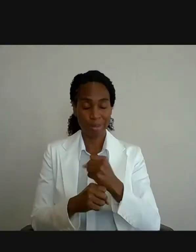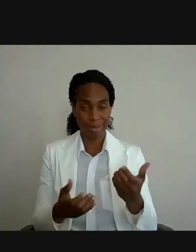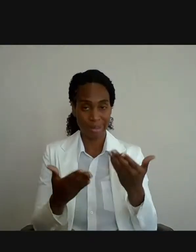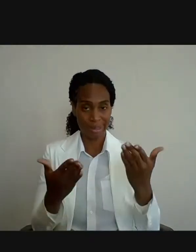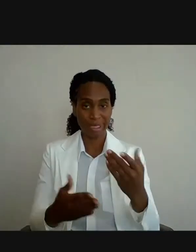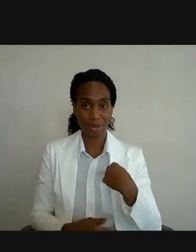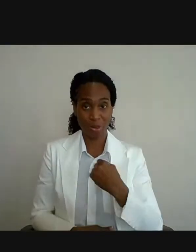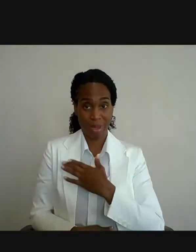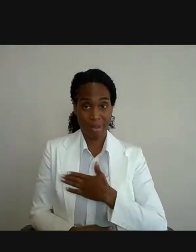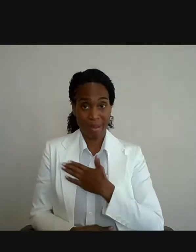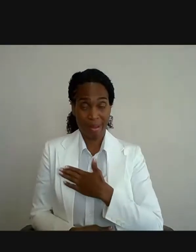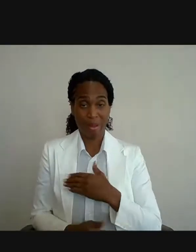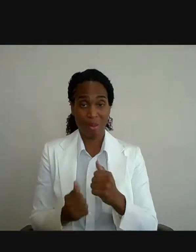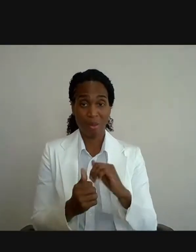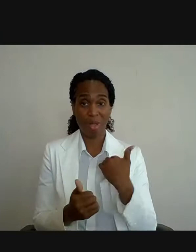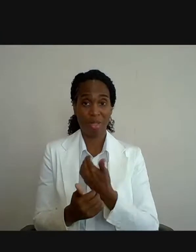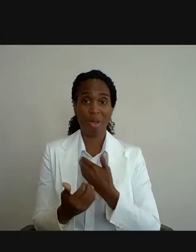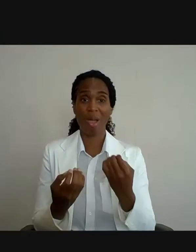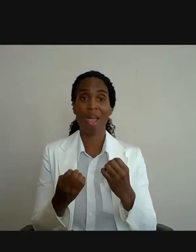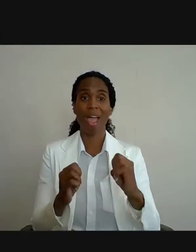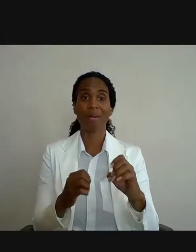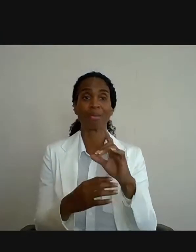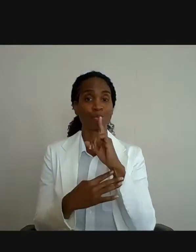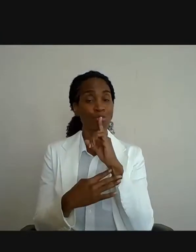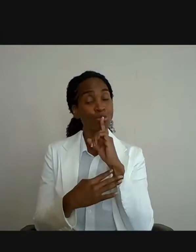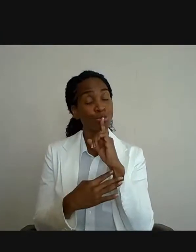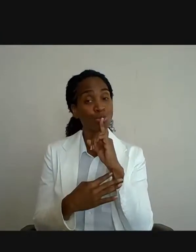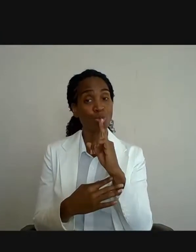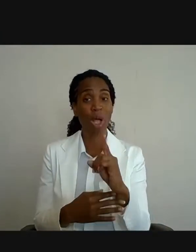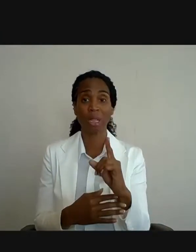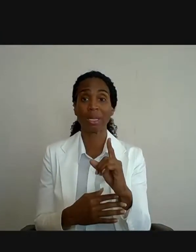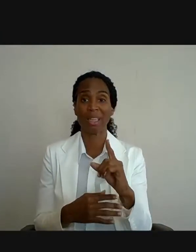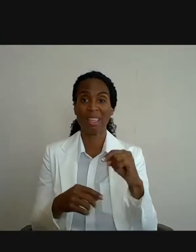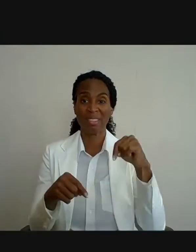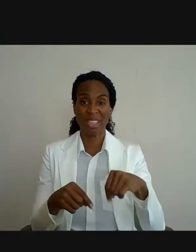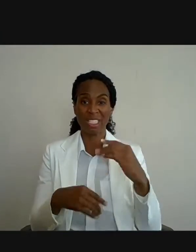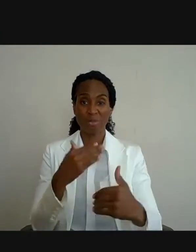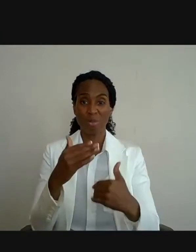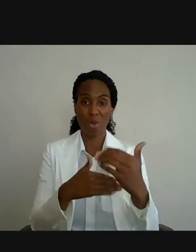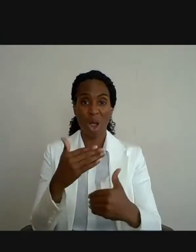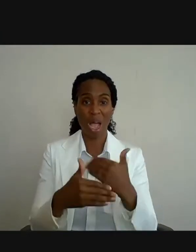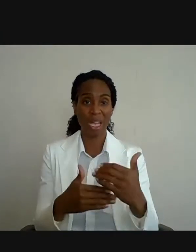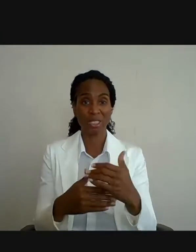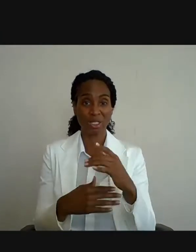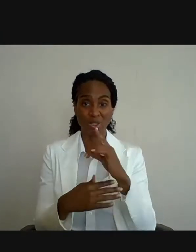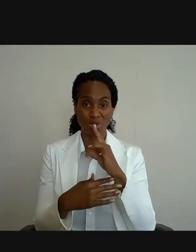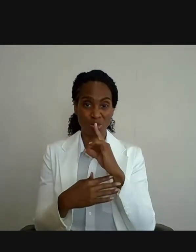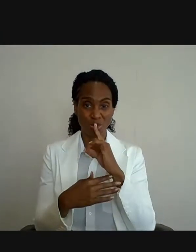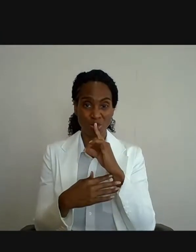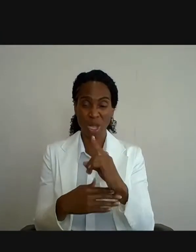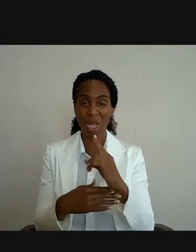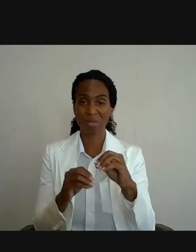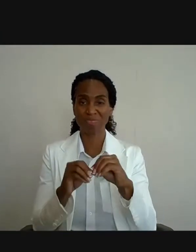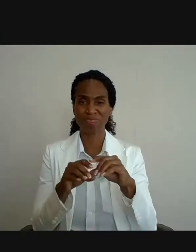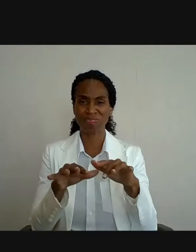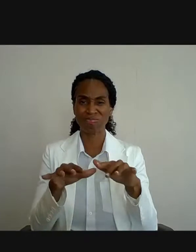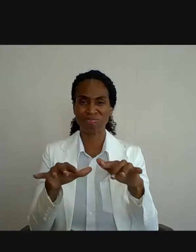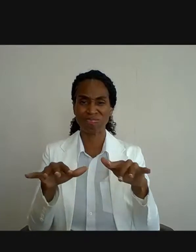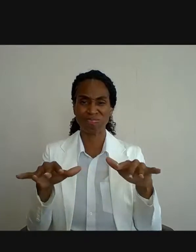efforts. But this was a very dynamic infection.